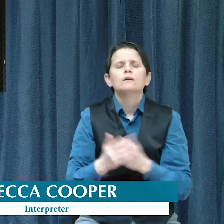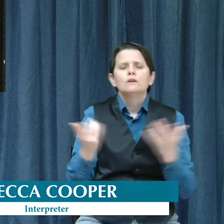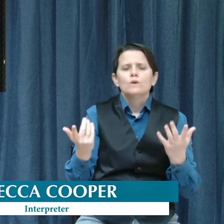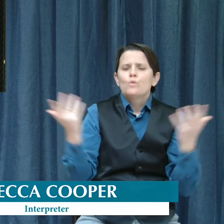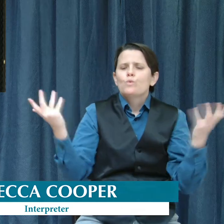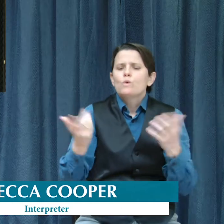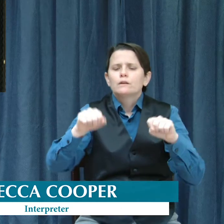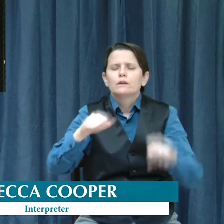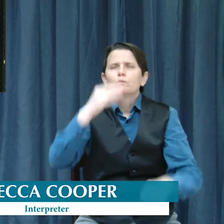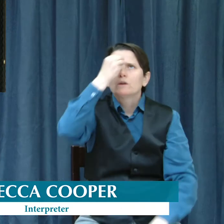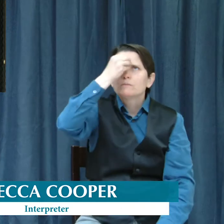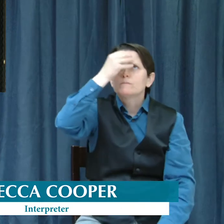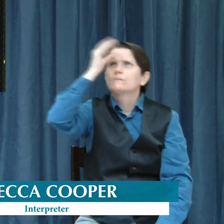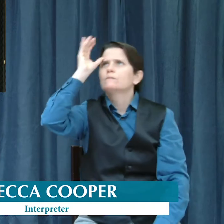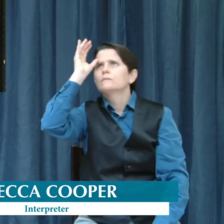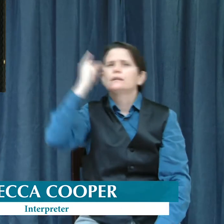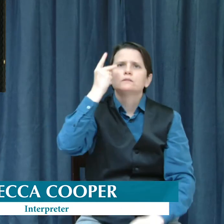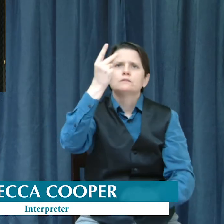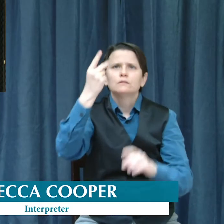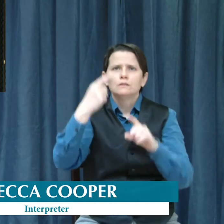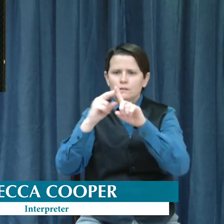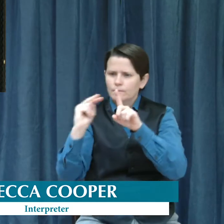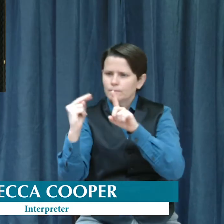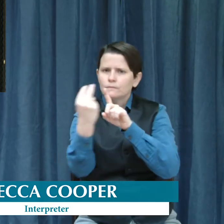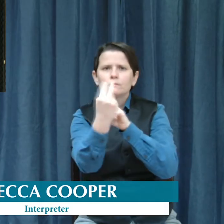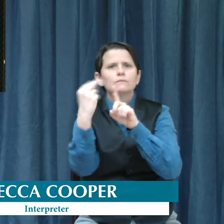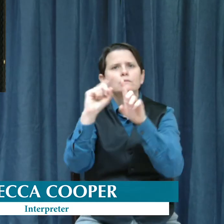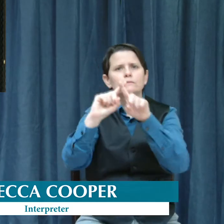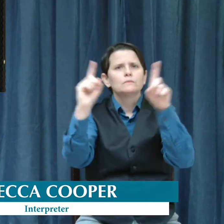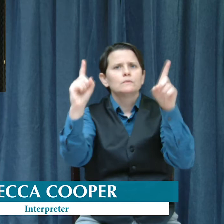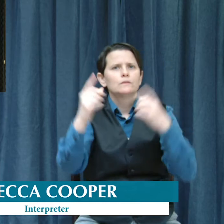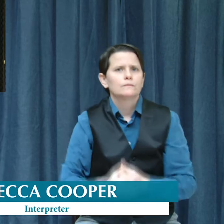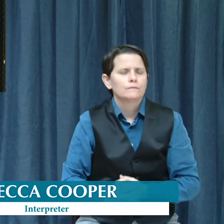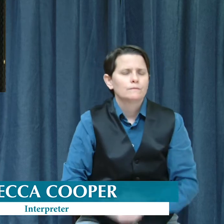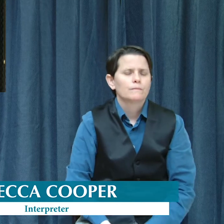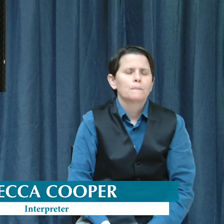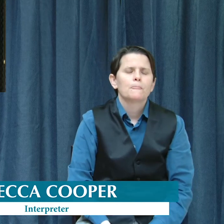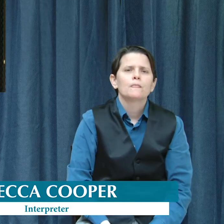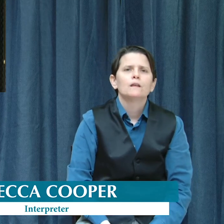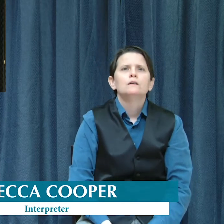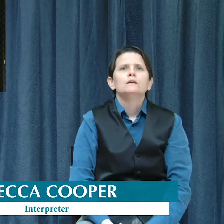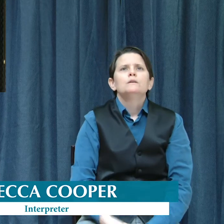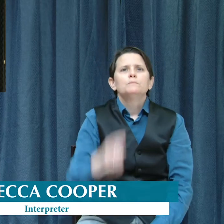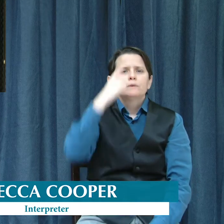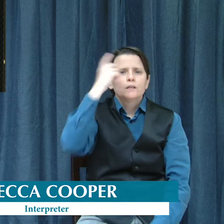with new eyes? For if we are indeed co-creating,